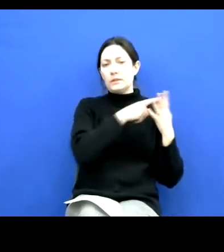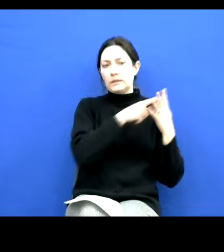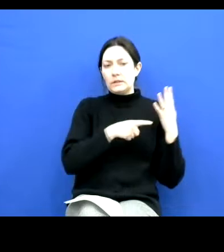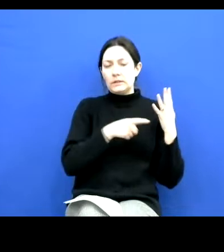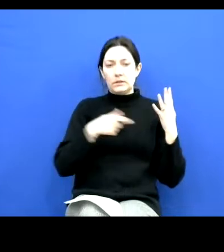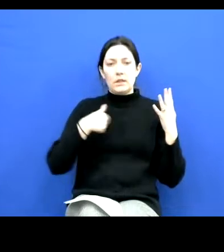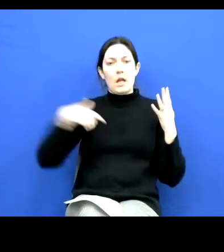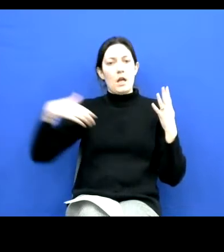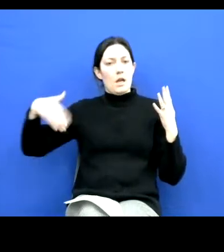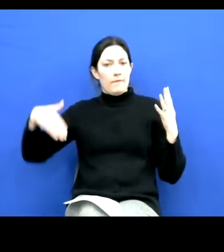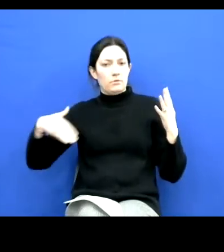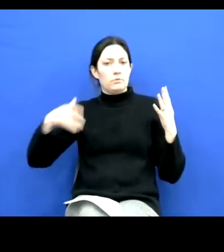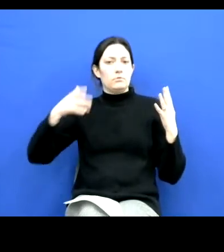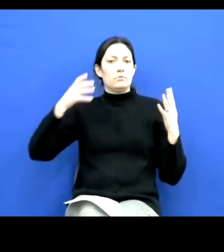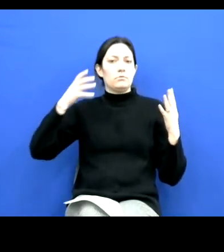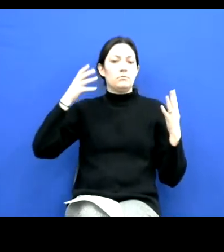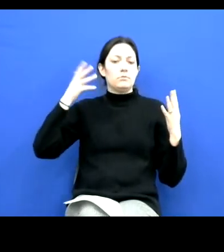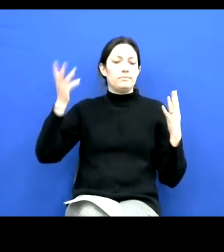talk to the